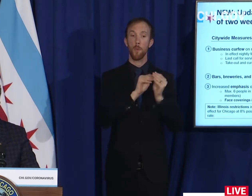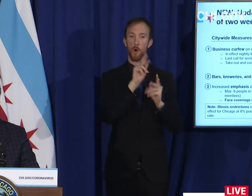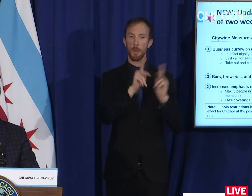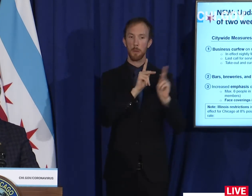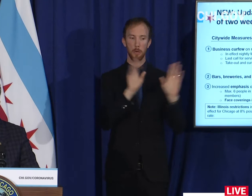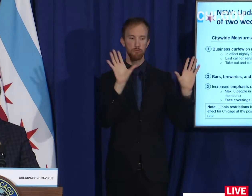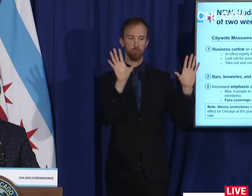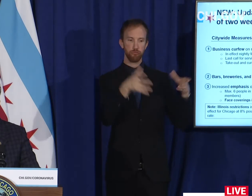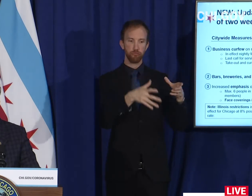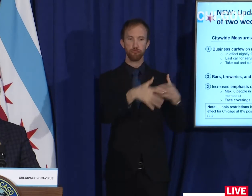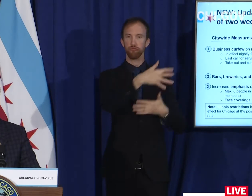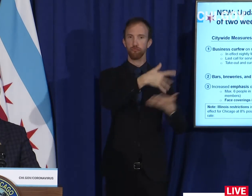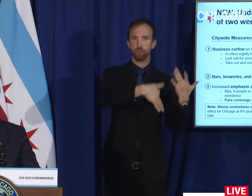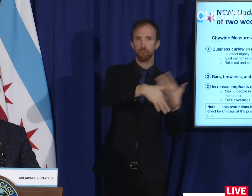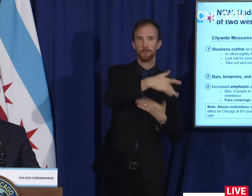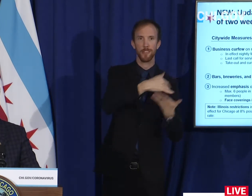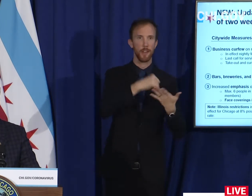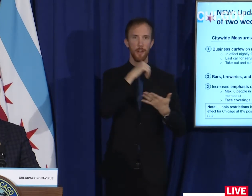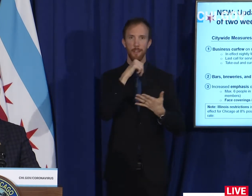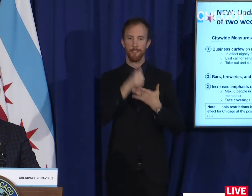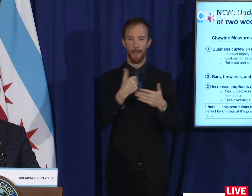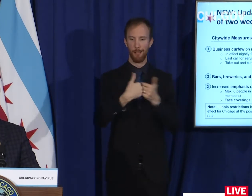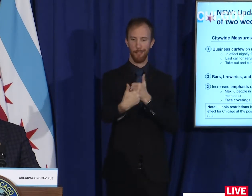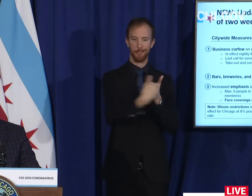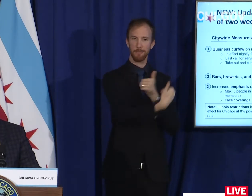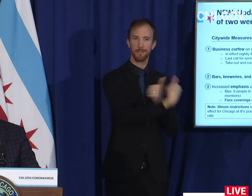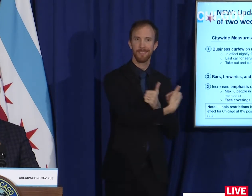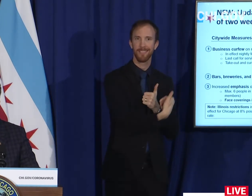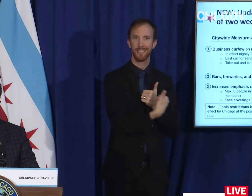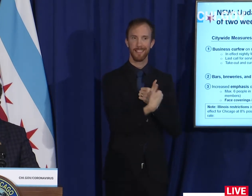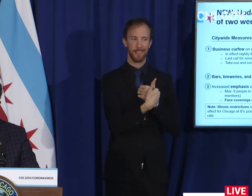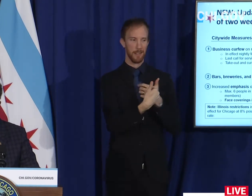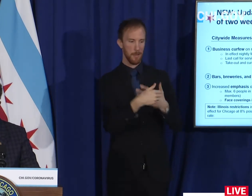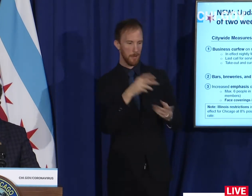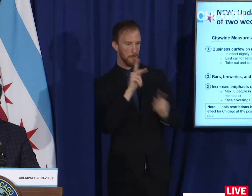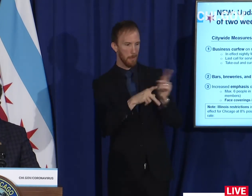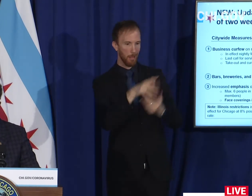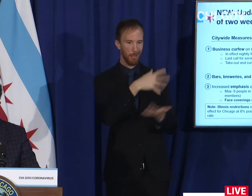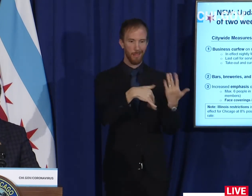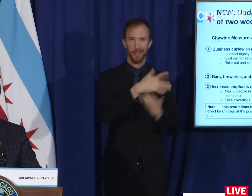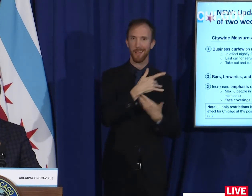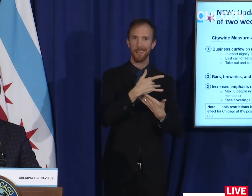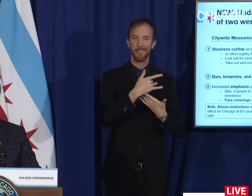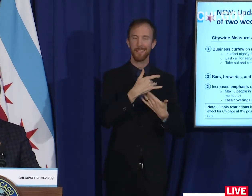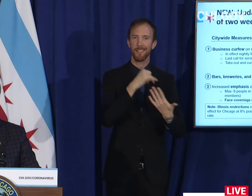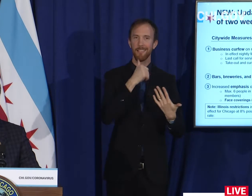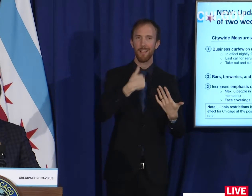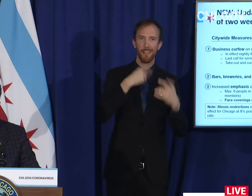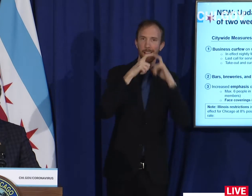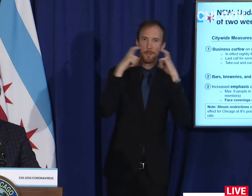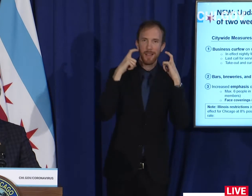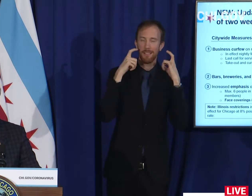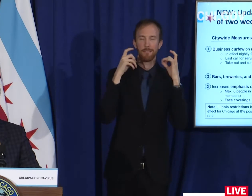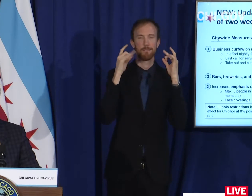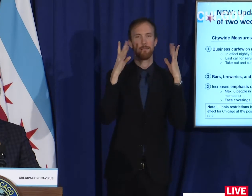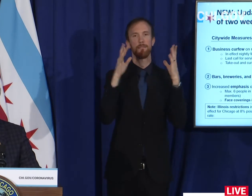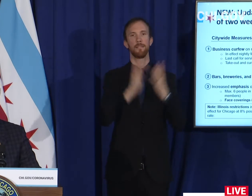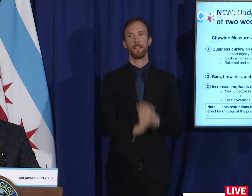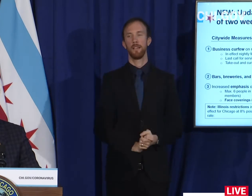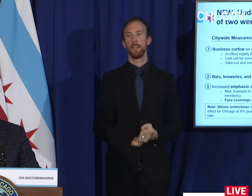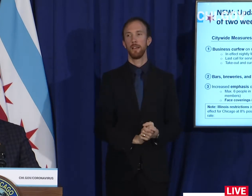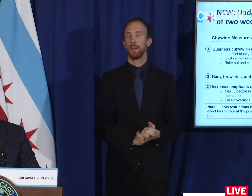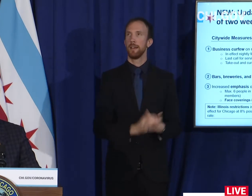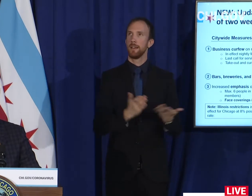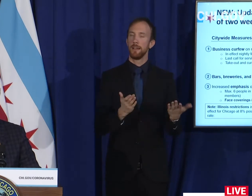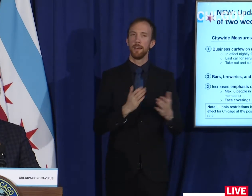social distancing and worse, without masks. Now, some of it, of course, is a